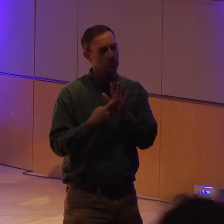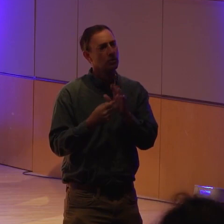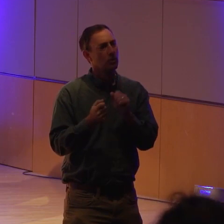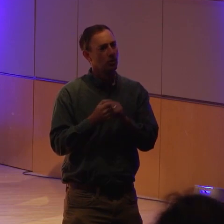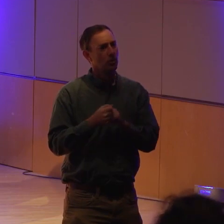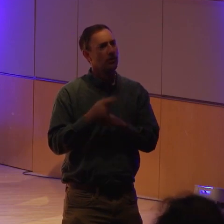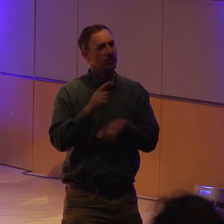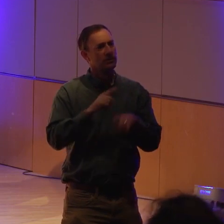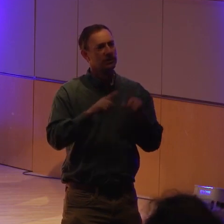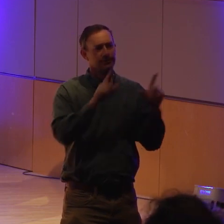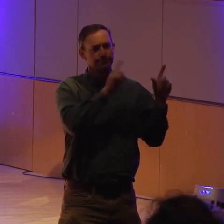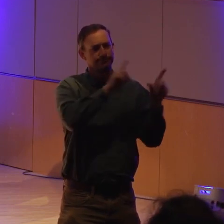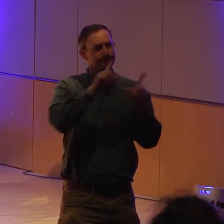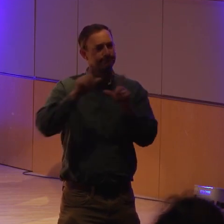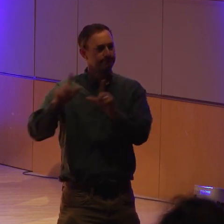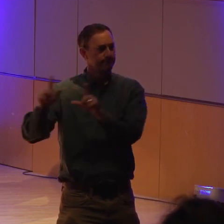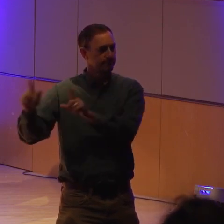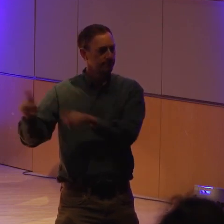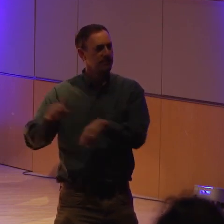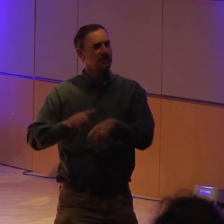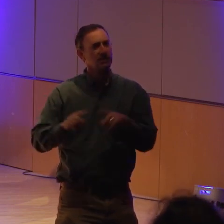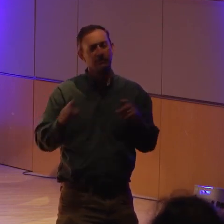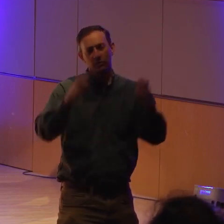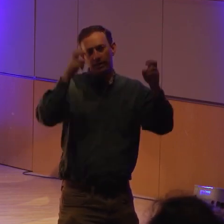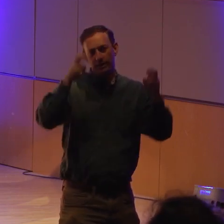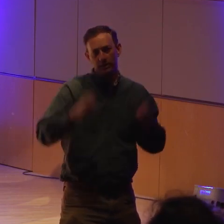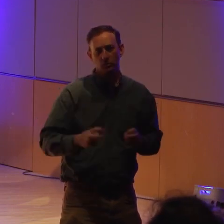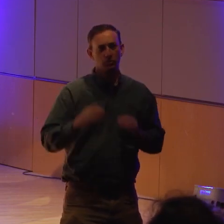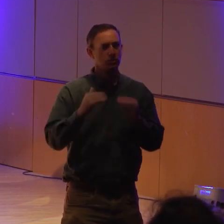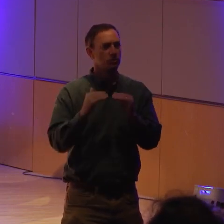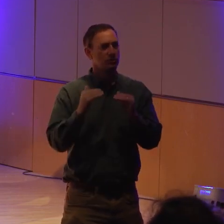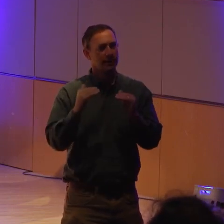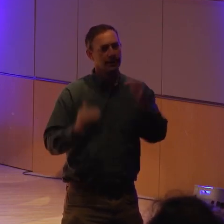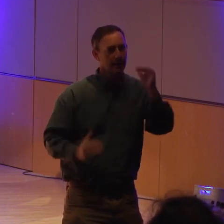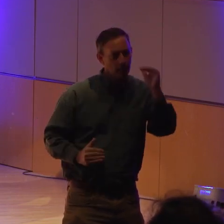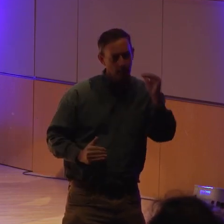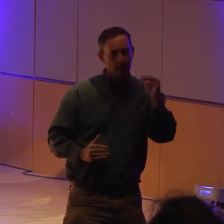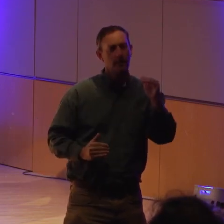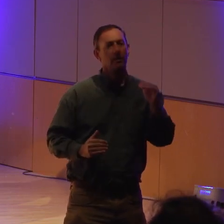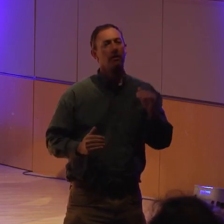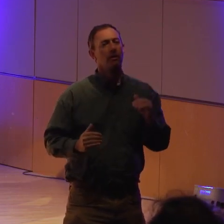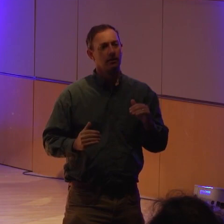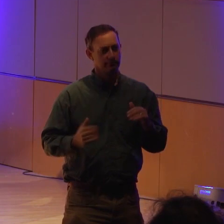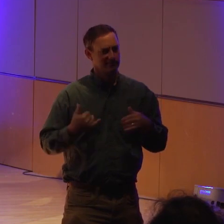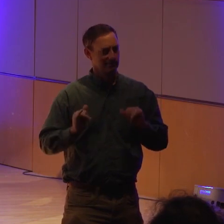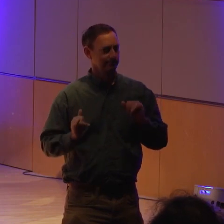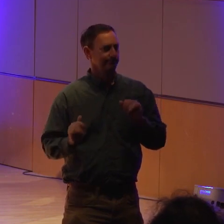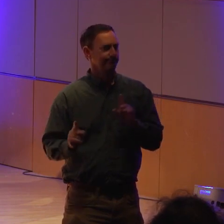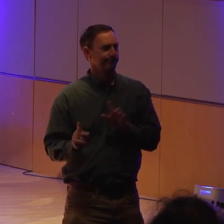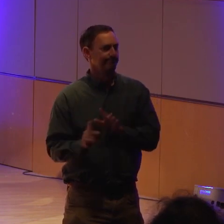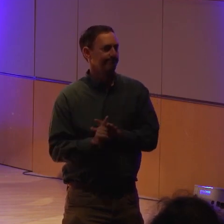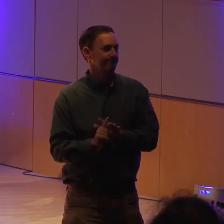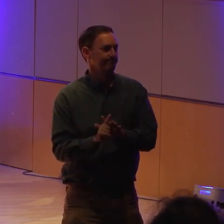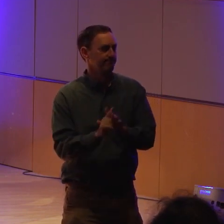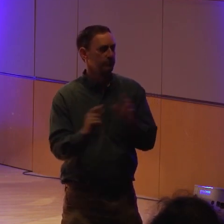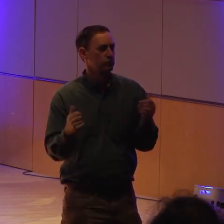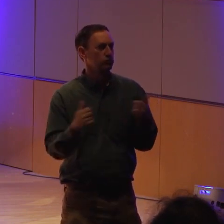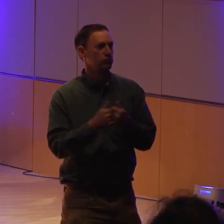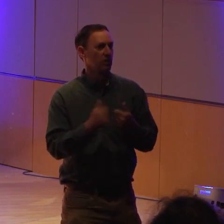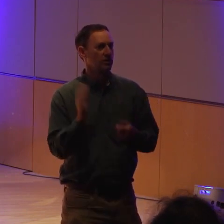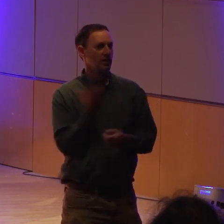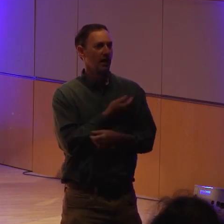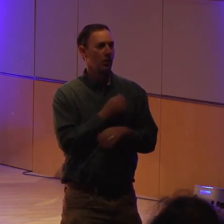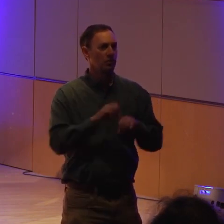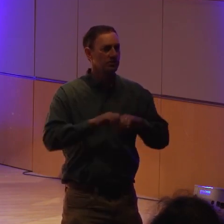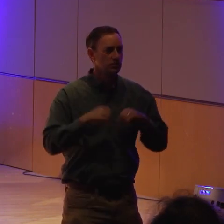with the displays in the museum about some of the issues of inequity that continue to challenge American